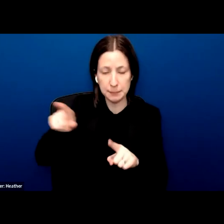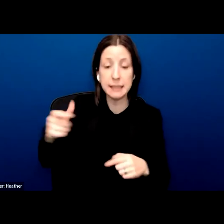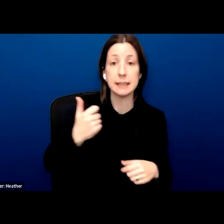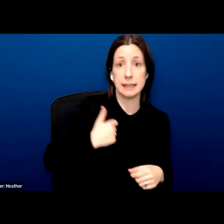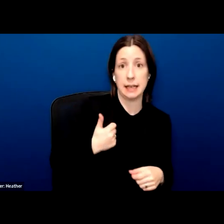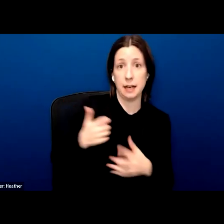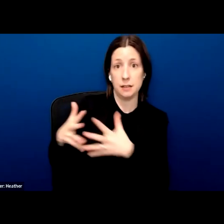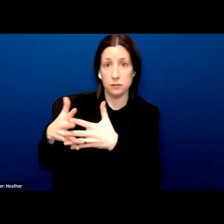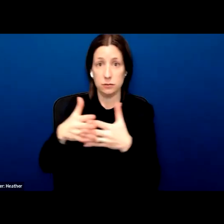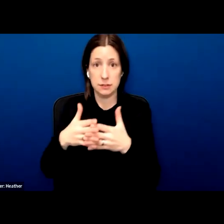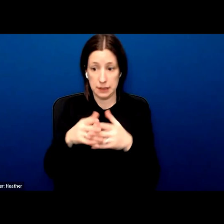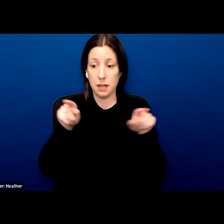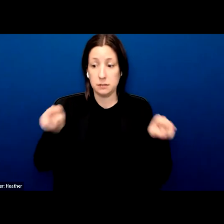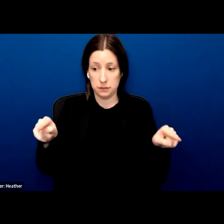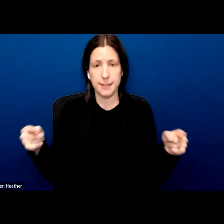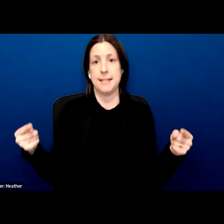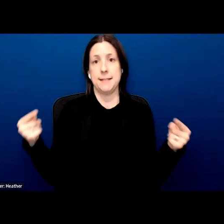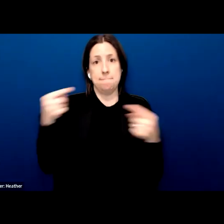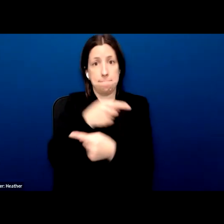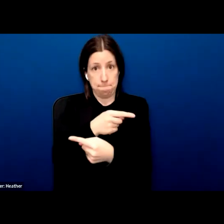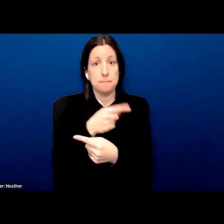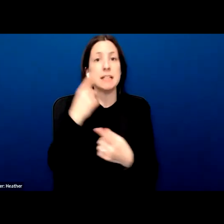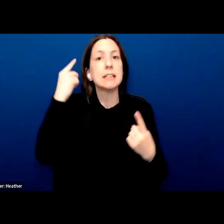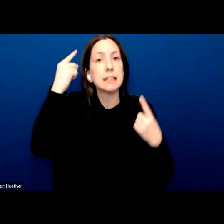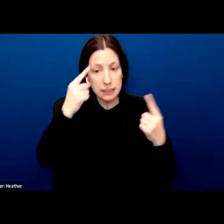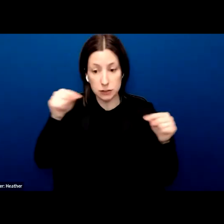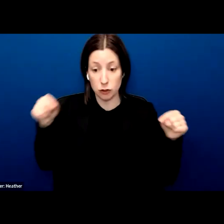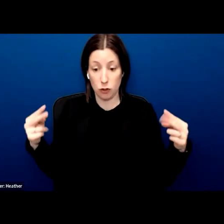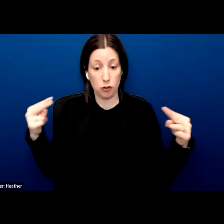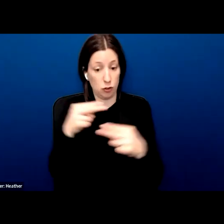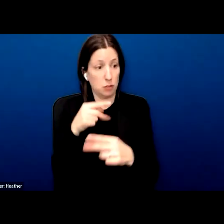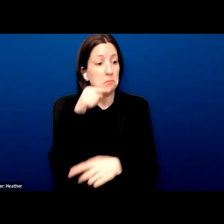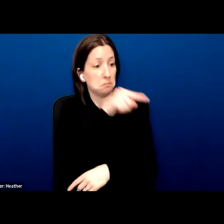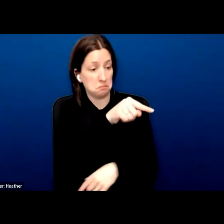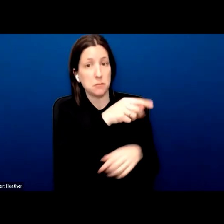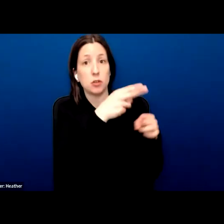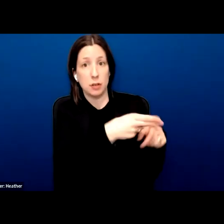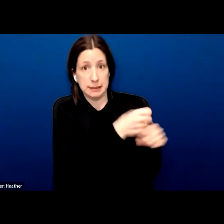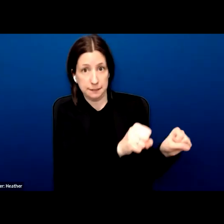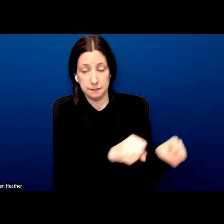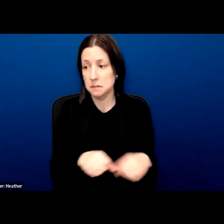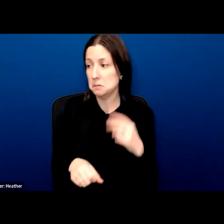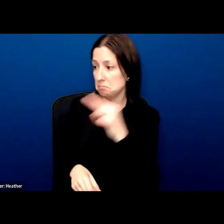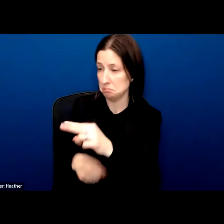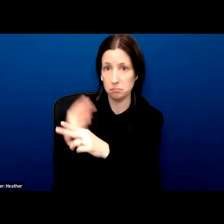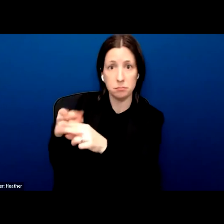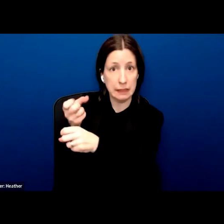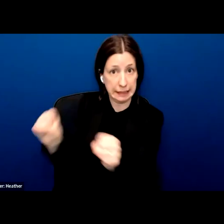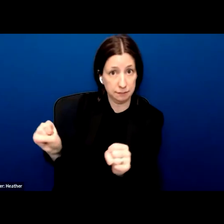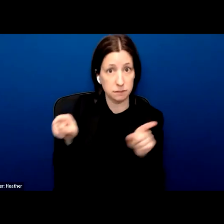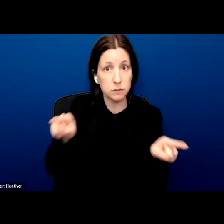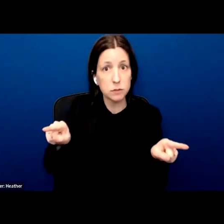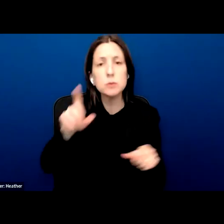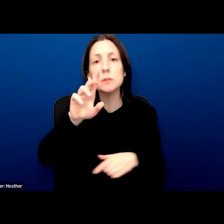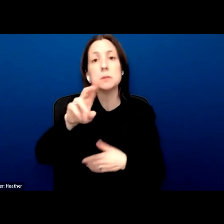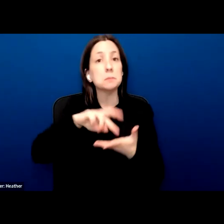each other to be a safe country. so therefore, refugees who are wanting